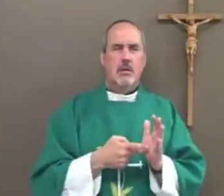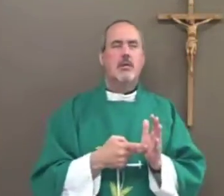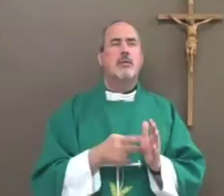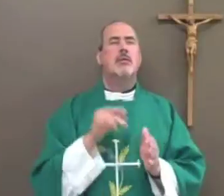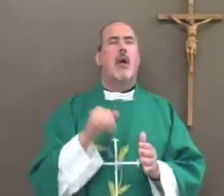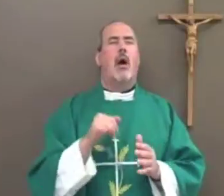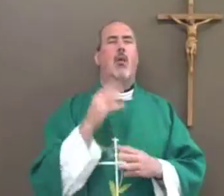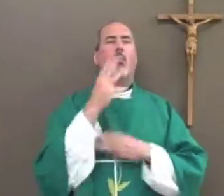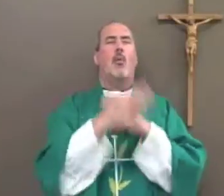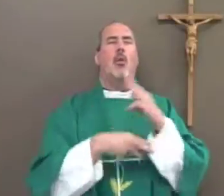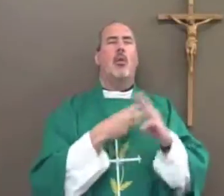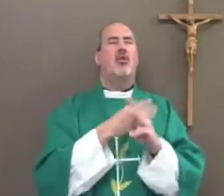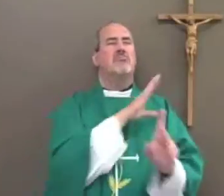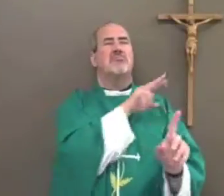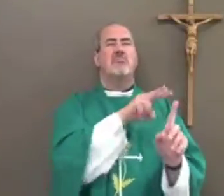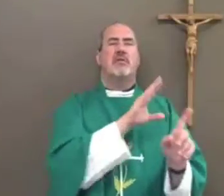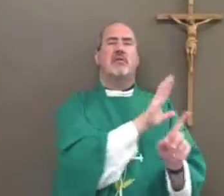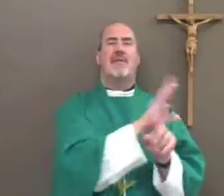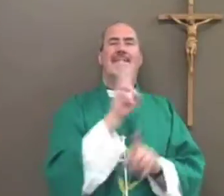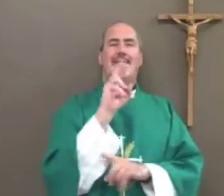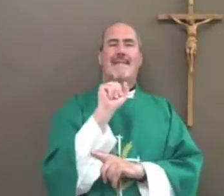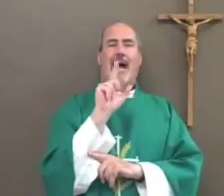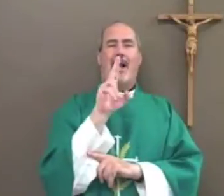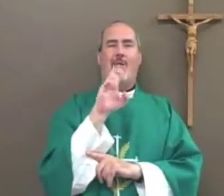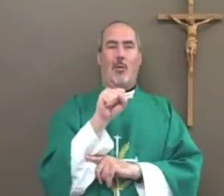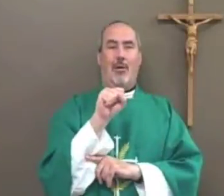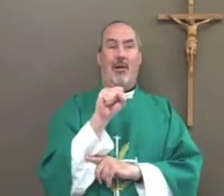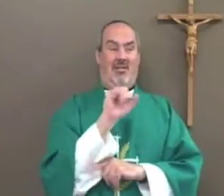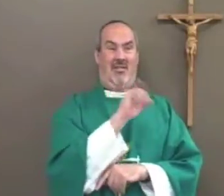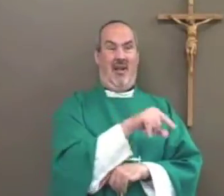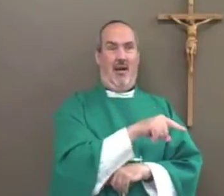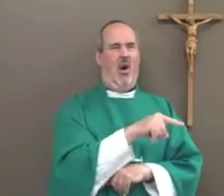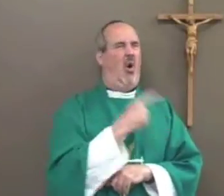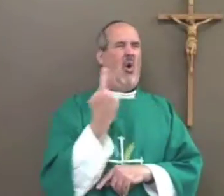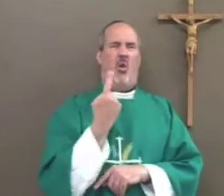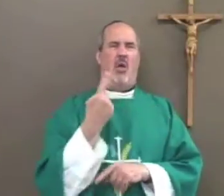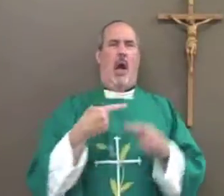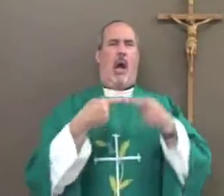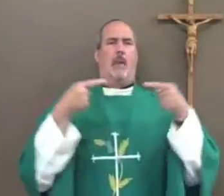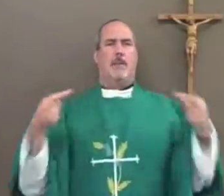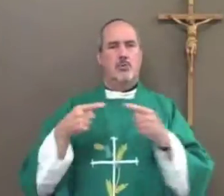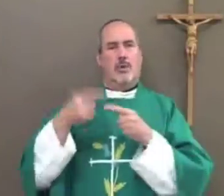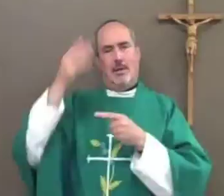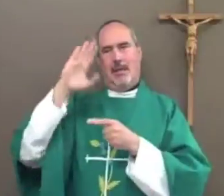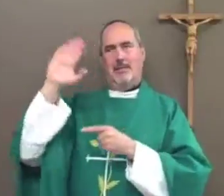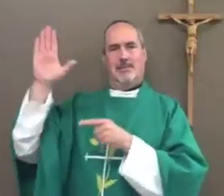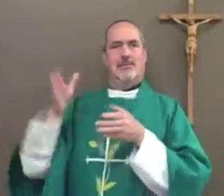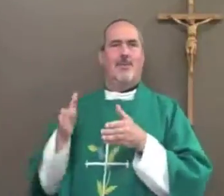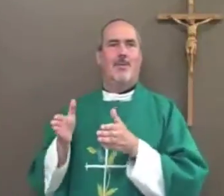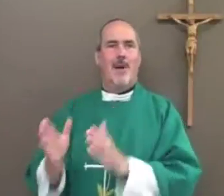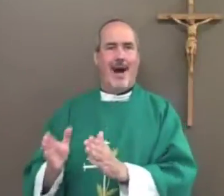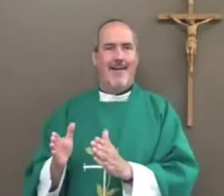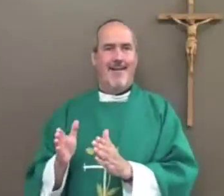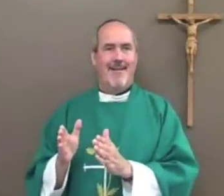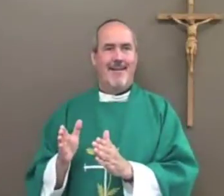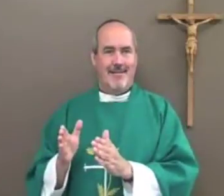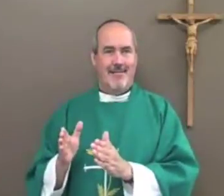When we talk about worldly ways, we talk about the values and views that are opposite